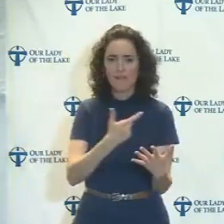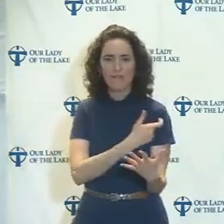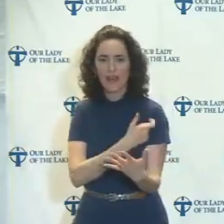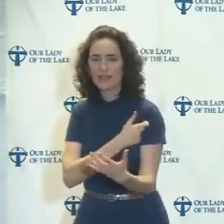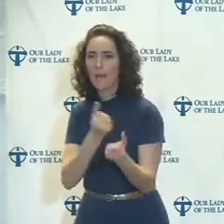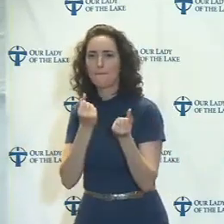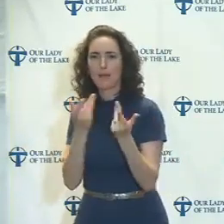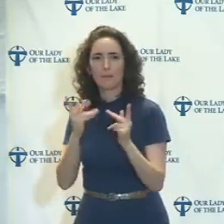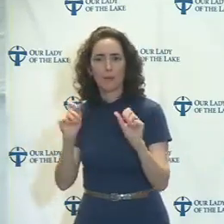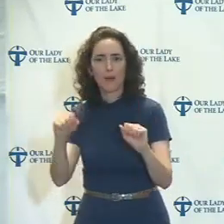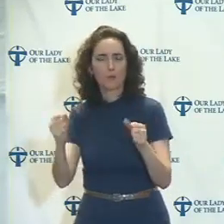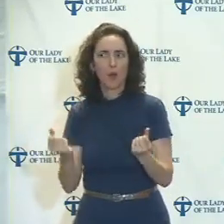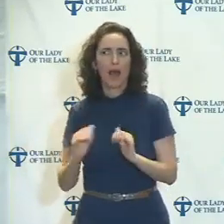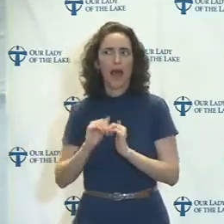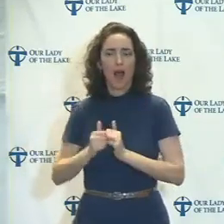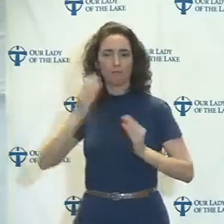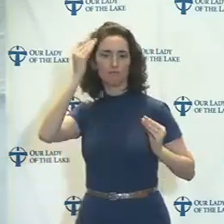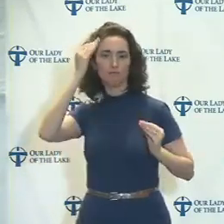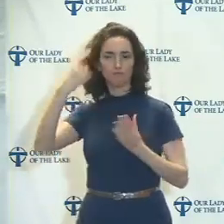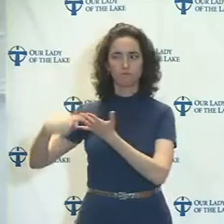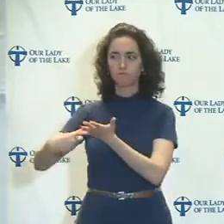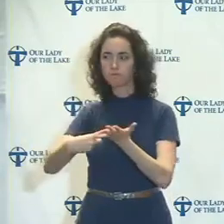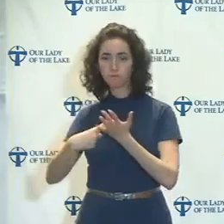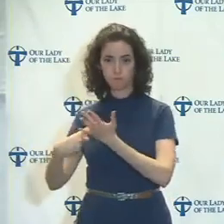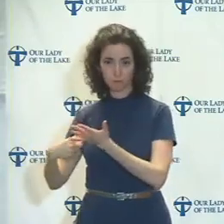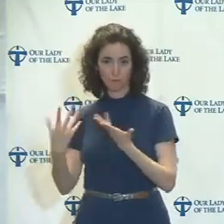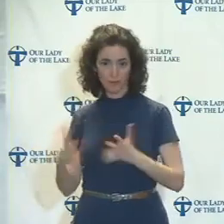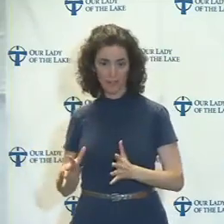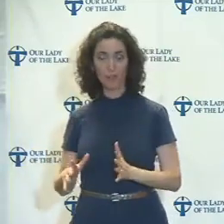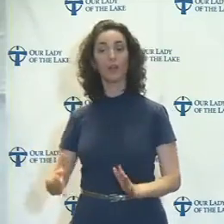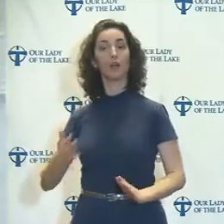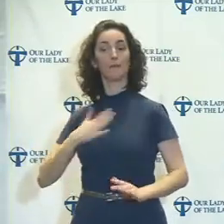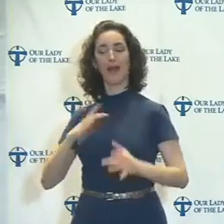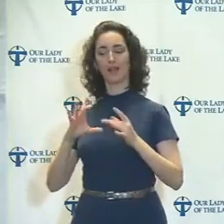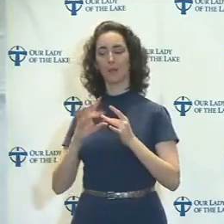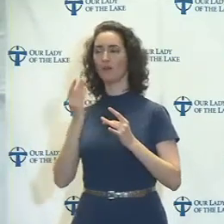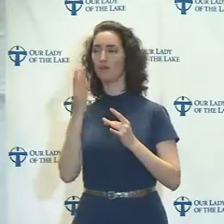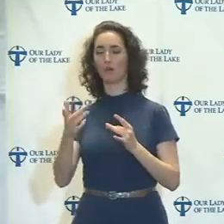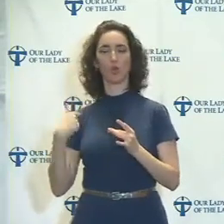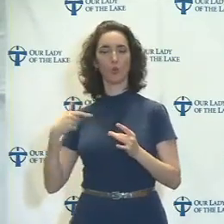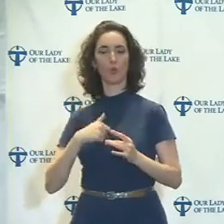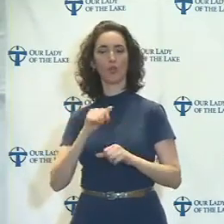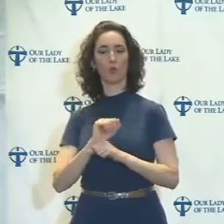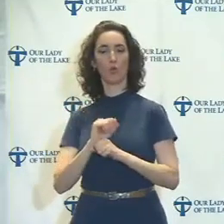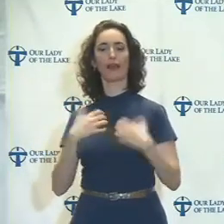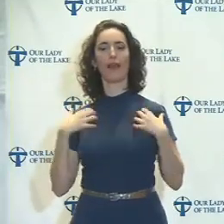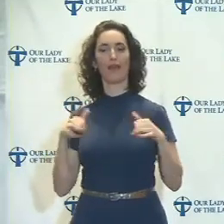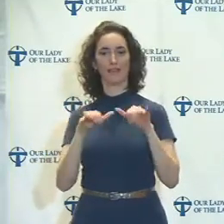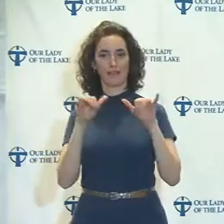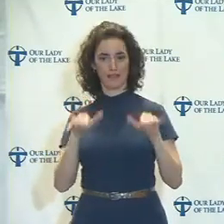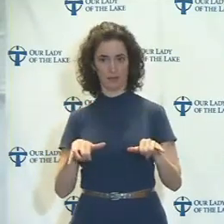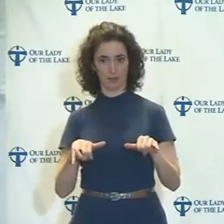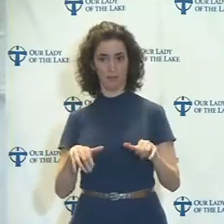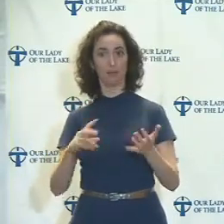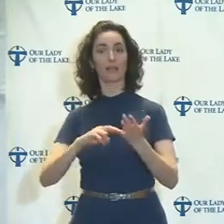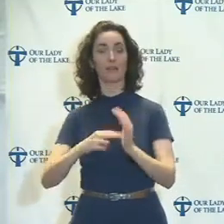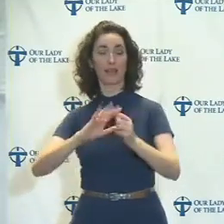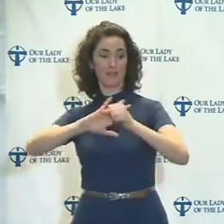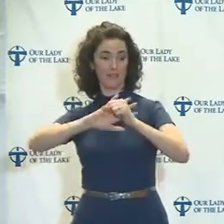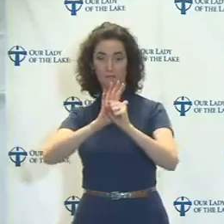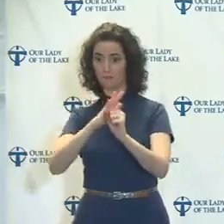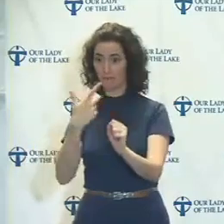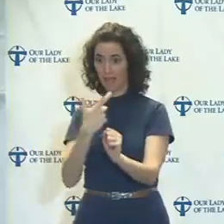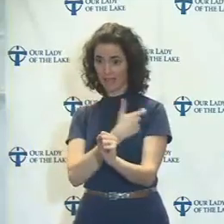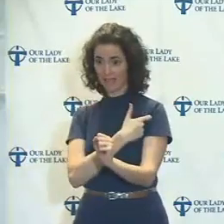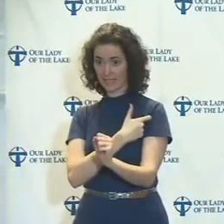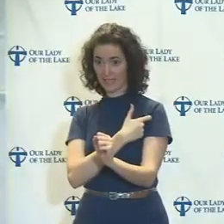many people as we could. And I made the comment that from a health system perspective, vaccination for coronavirus is clearly